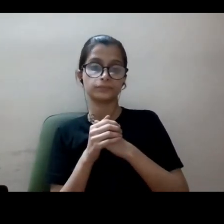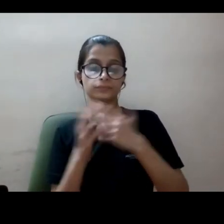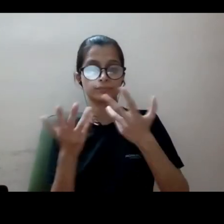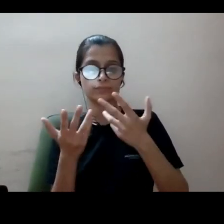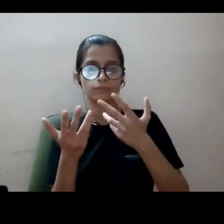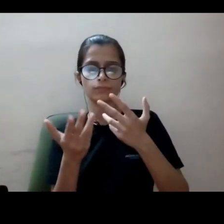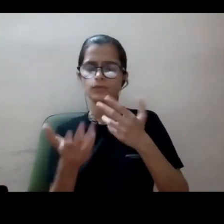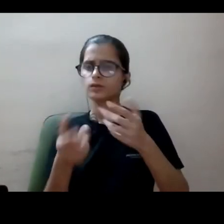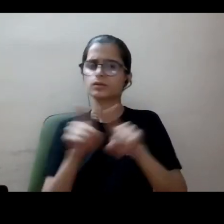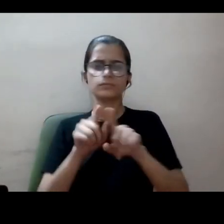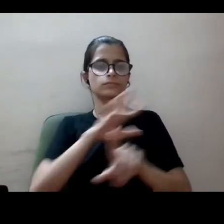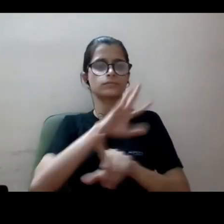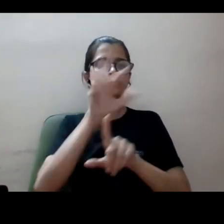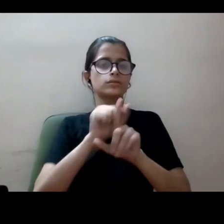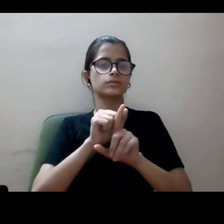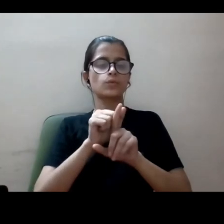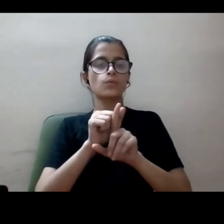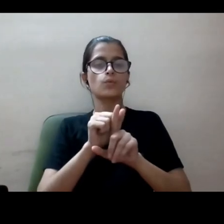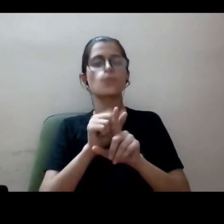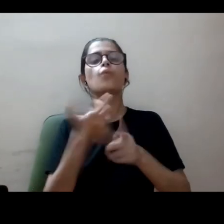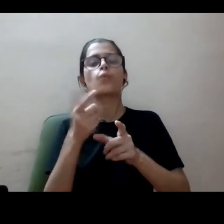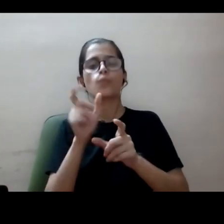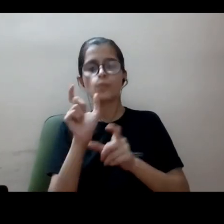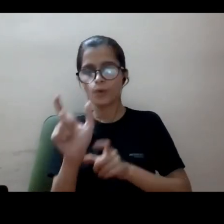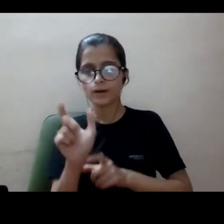you can have culture wars, right?